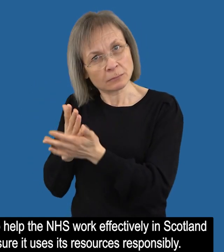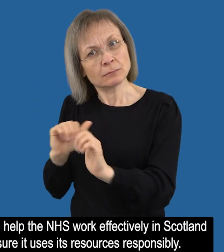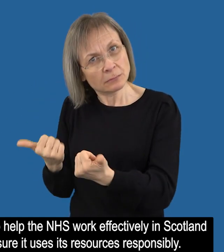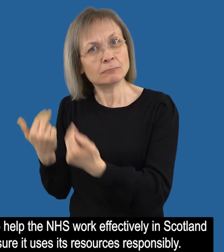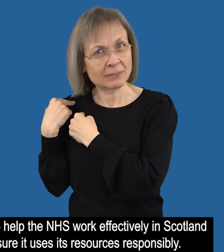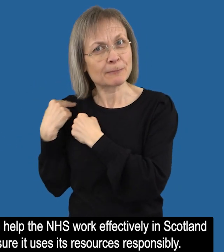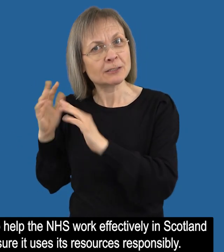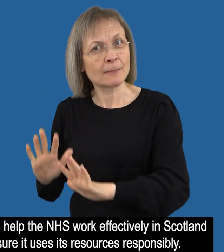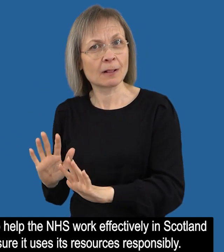responsibly.